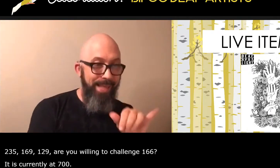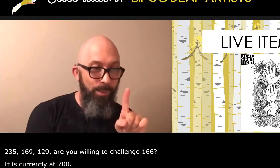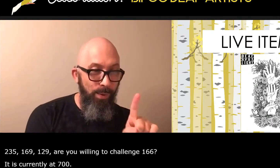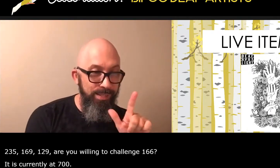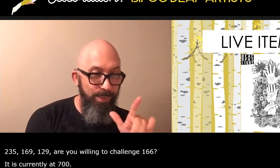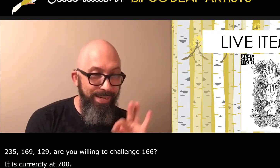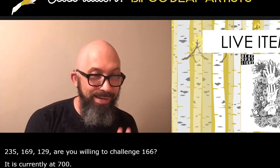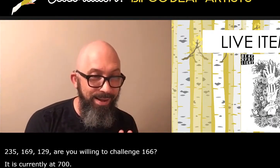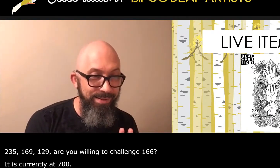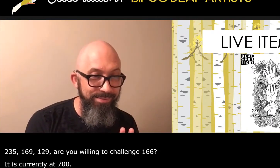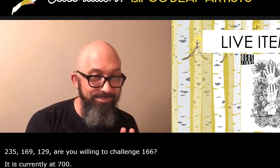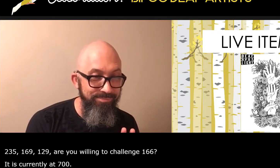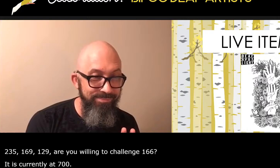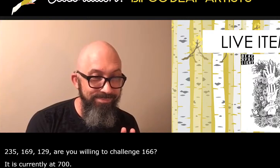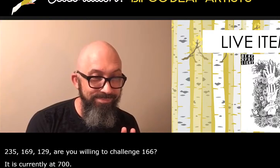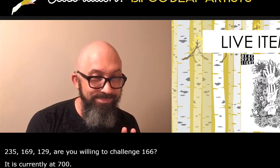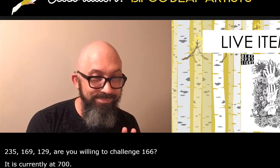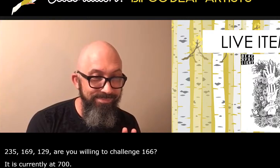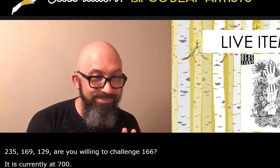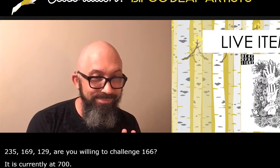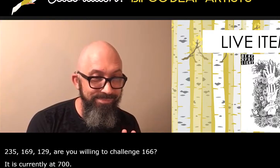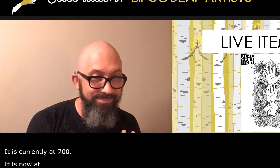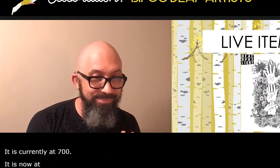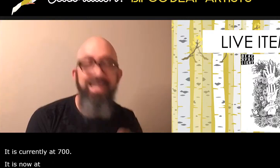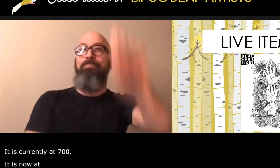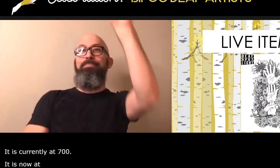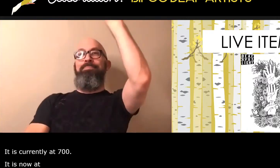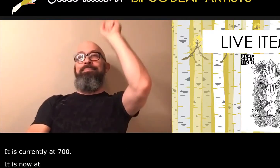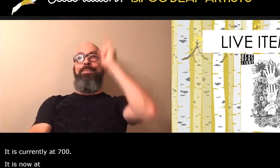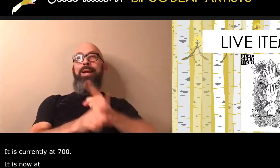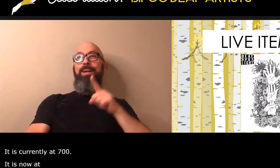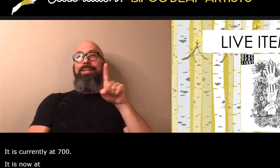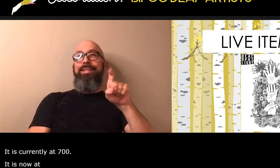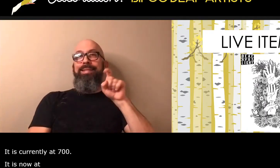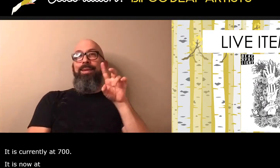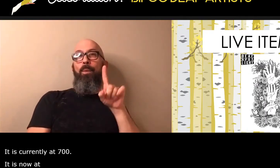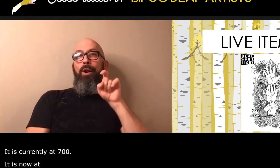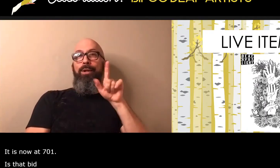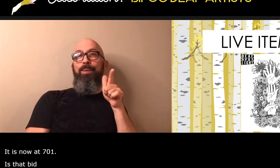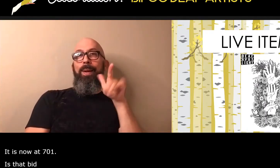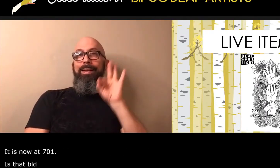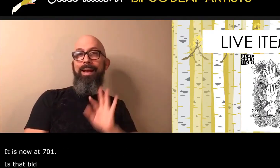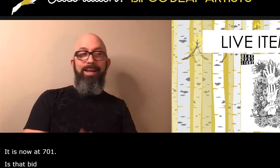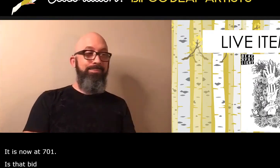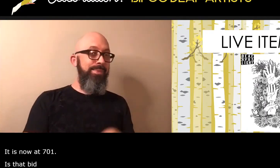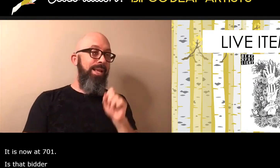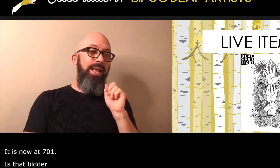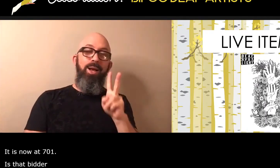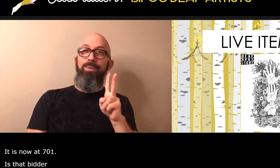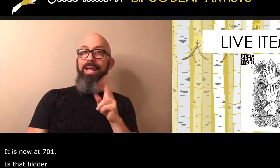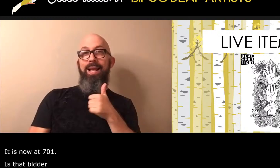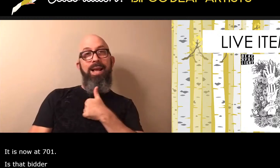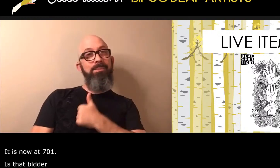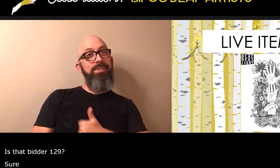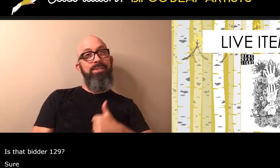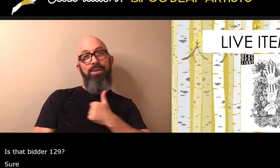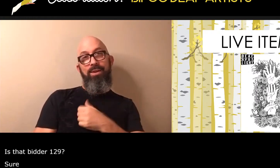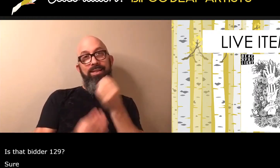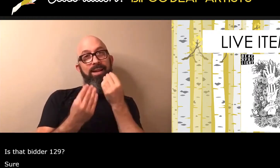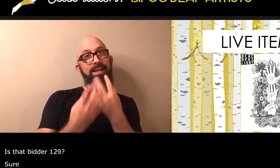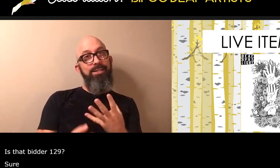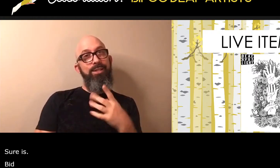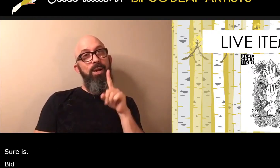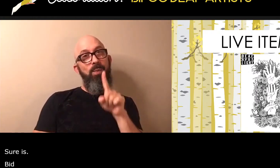It's now at 701. Is that bidder 129? It sure is. Bidder 129